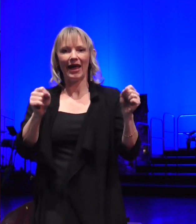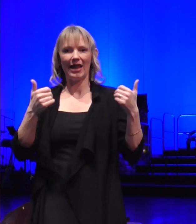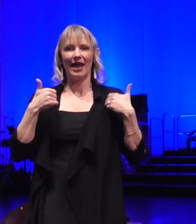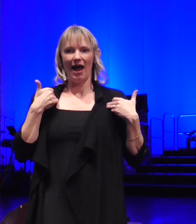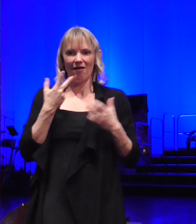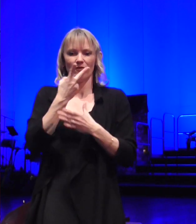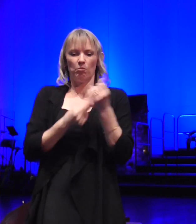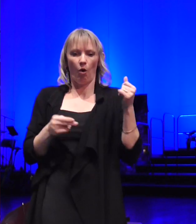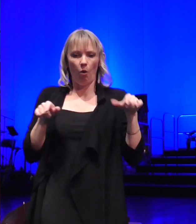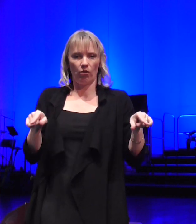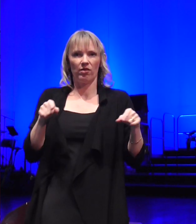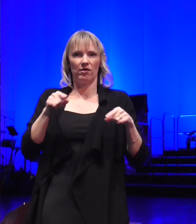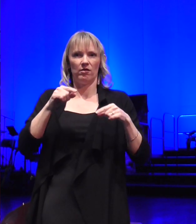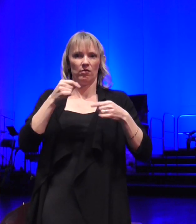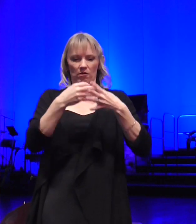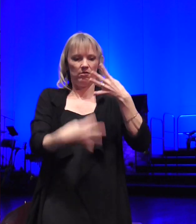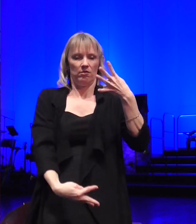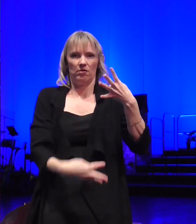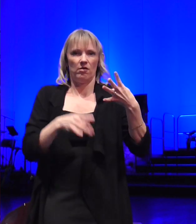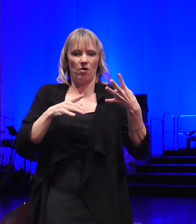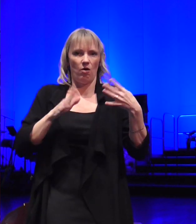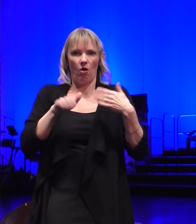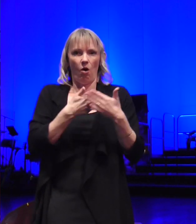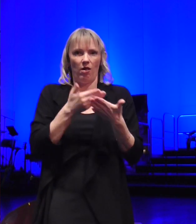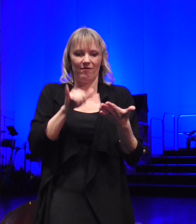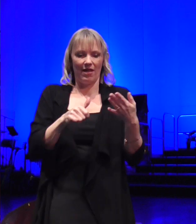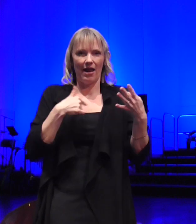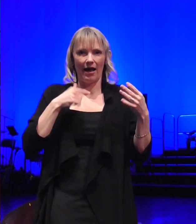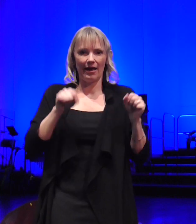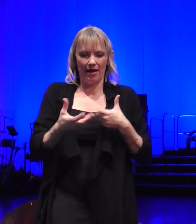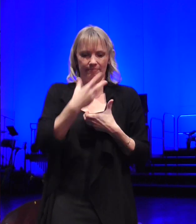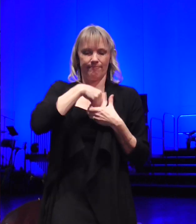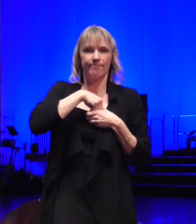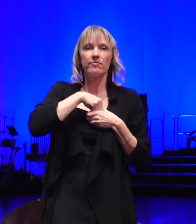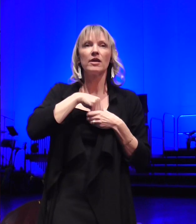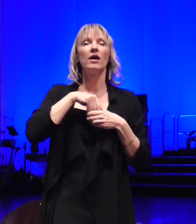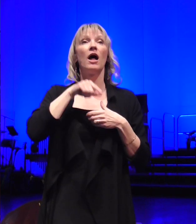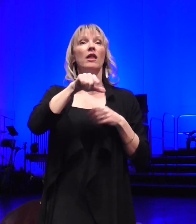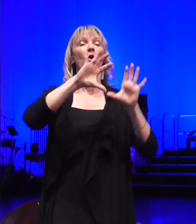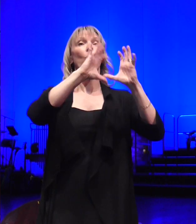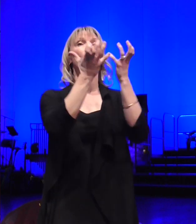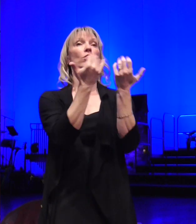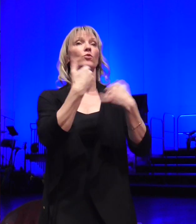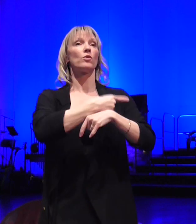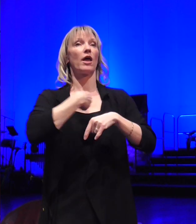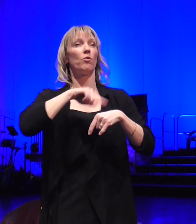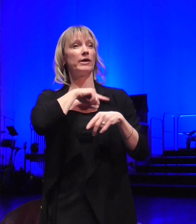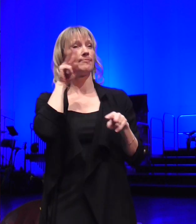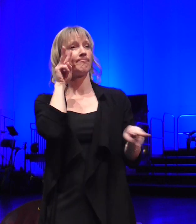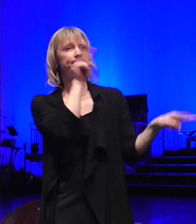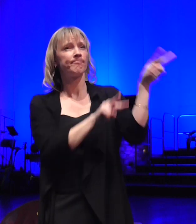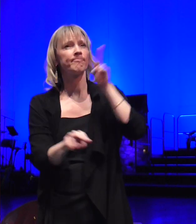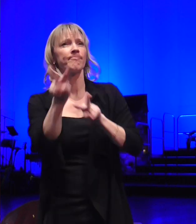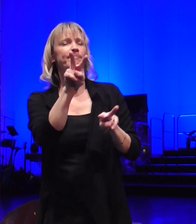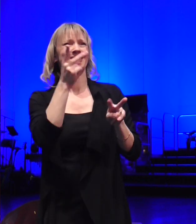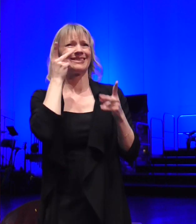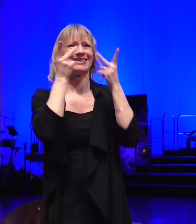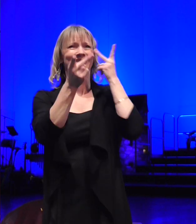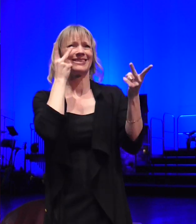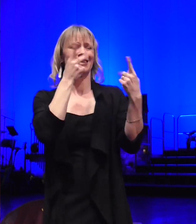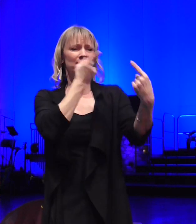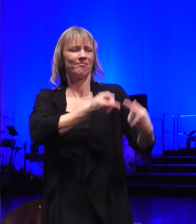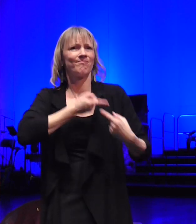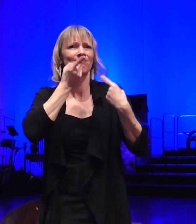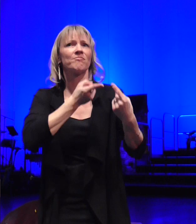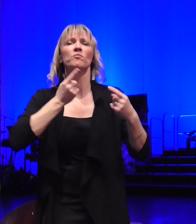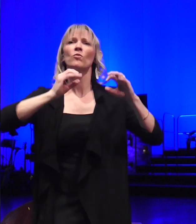those multitudes. And when we look at the world today and we see the struggles, there is